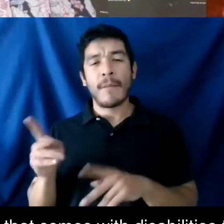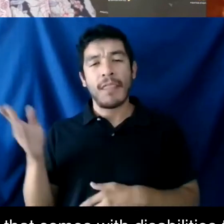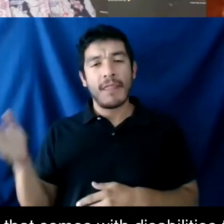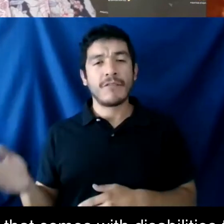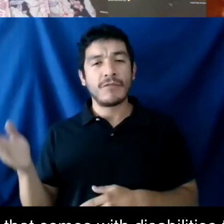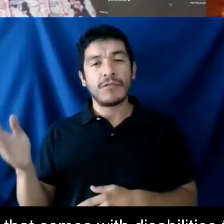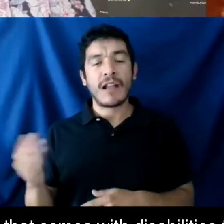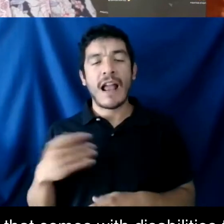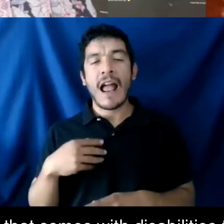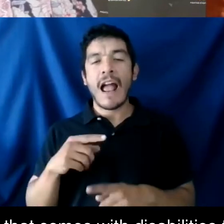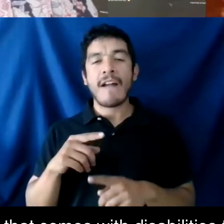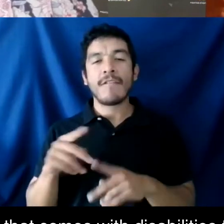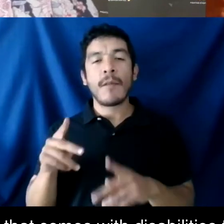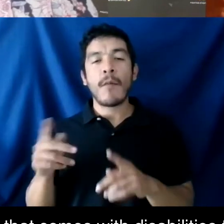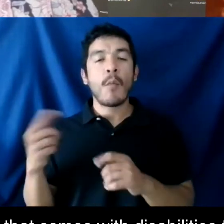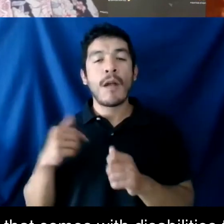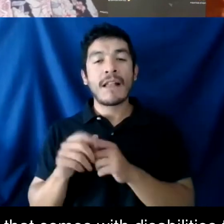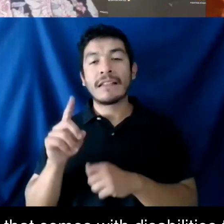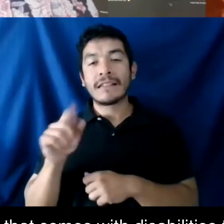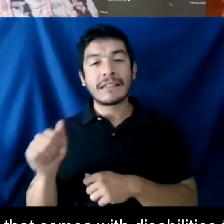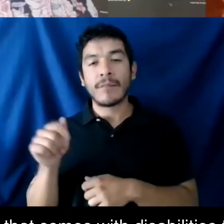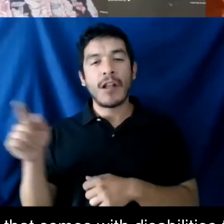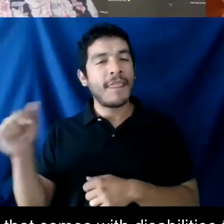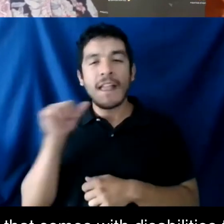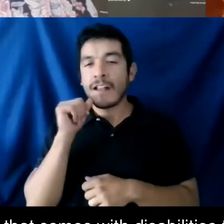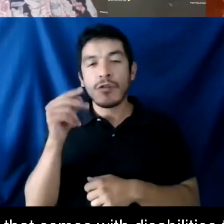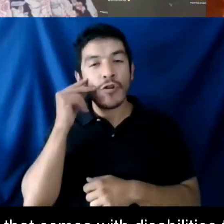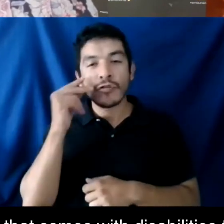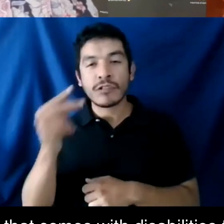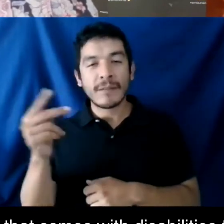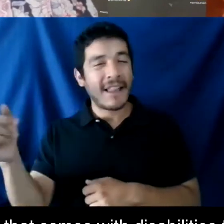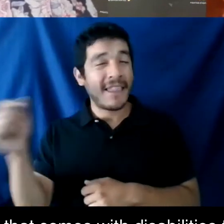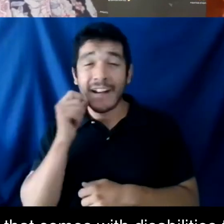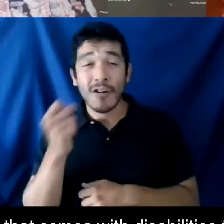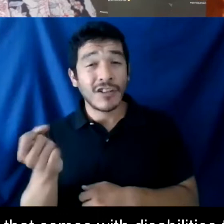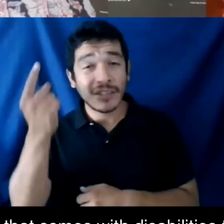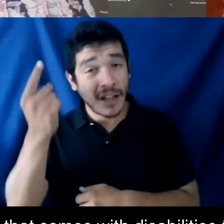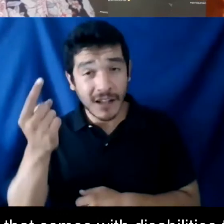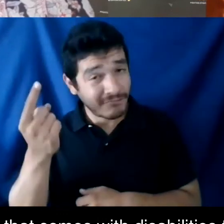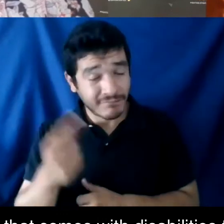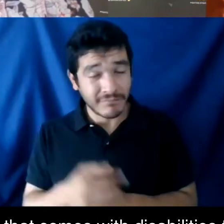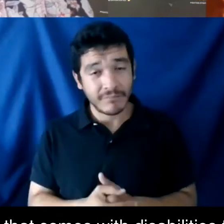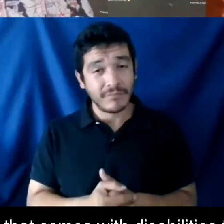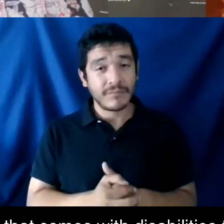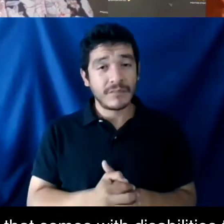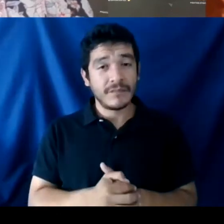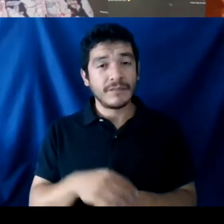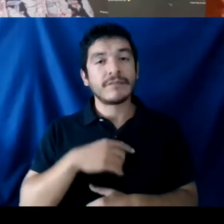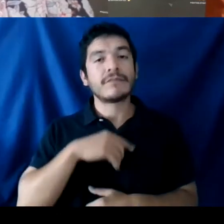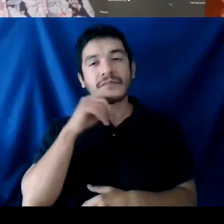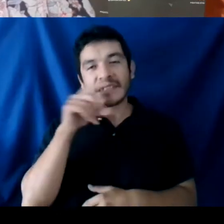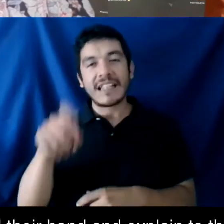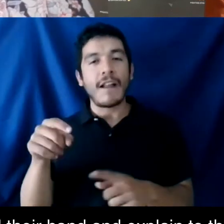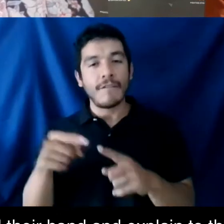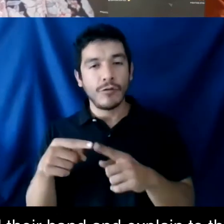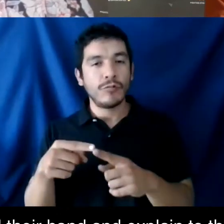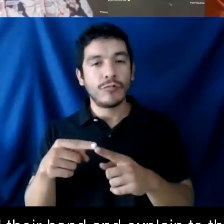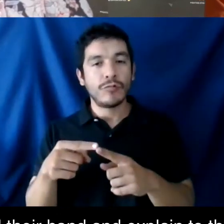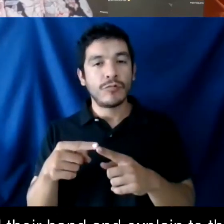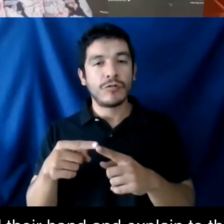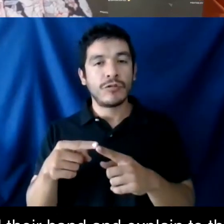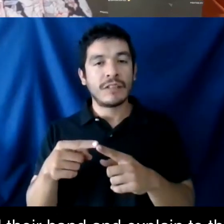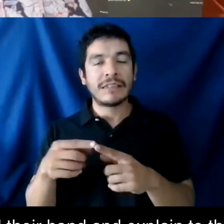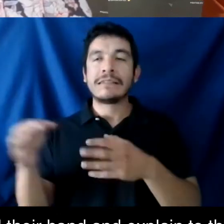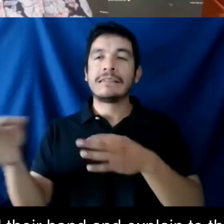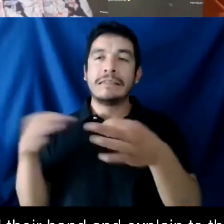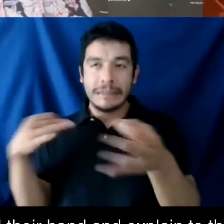a nuance that comes with disabilities that they don't seem to grasp, and I definitely have to hold their